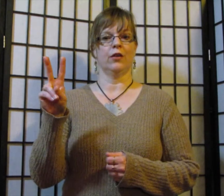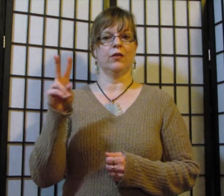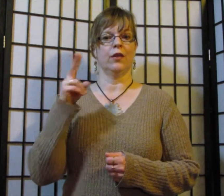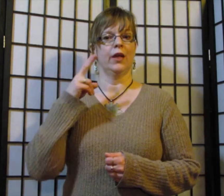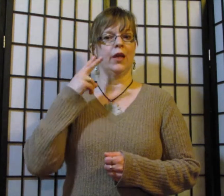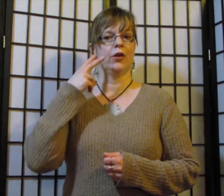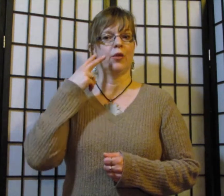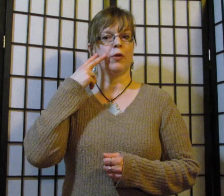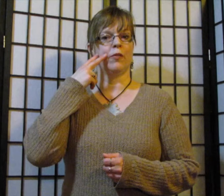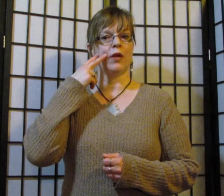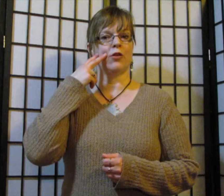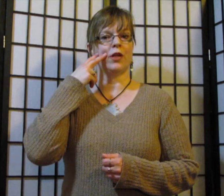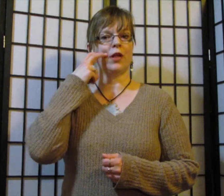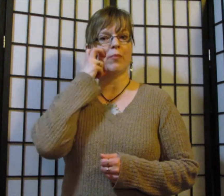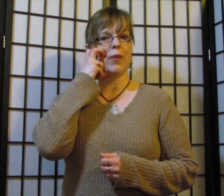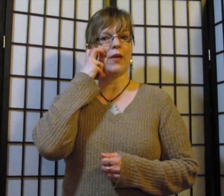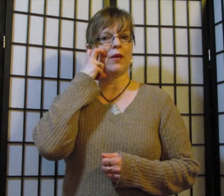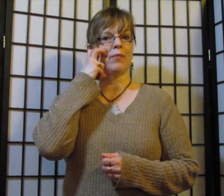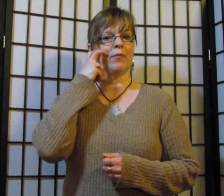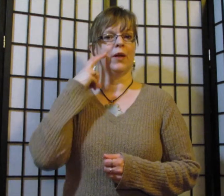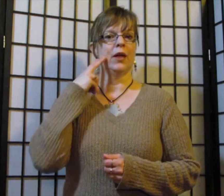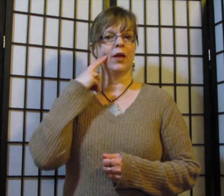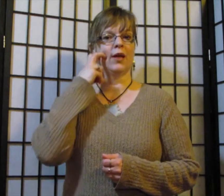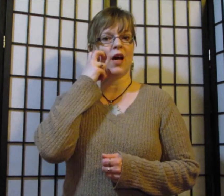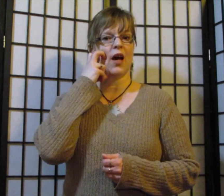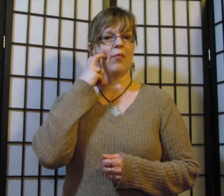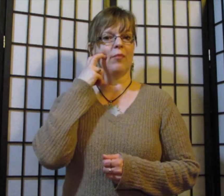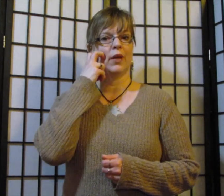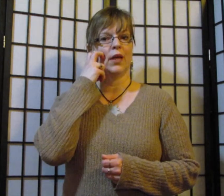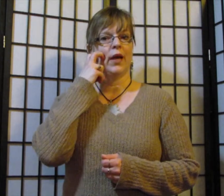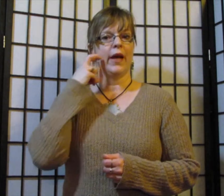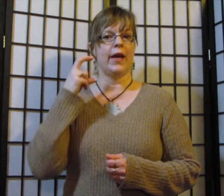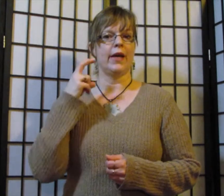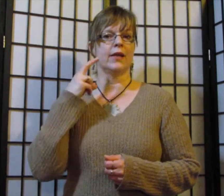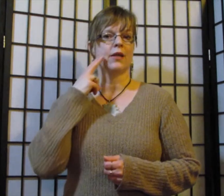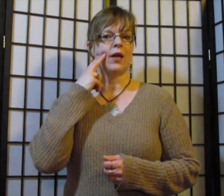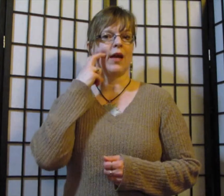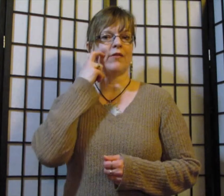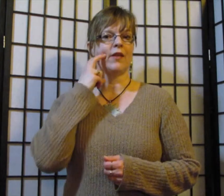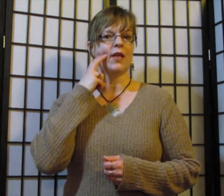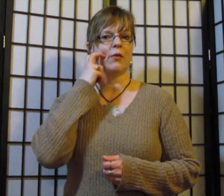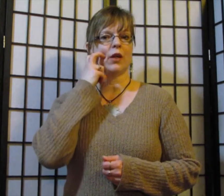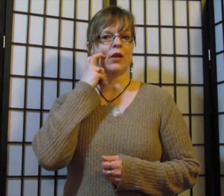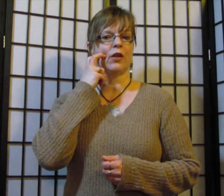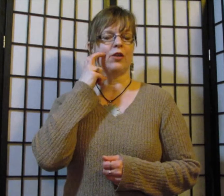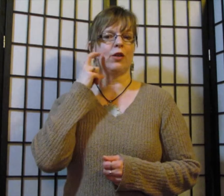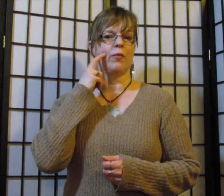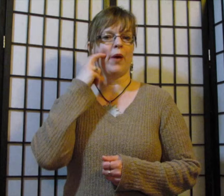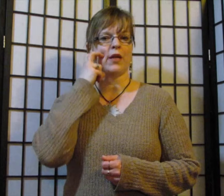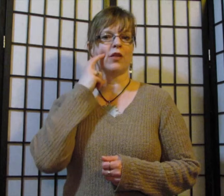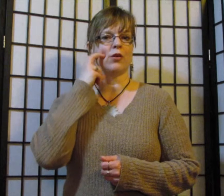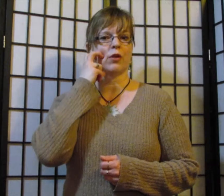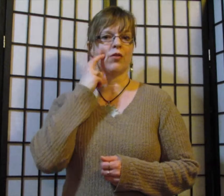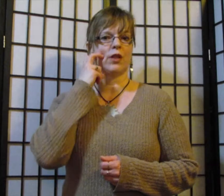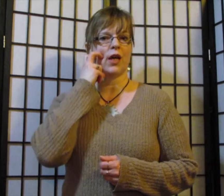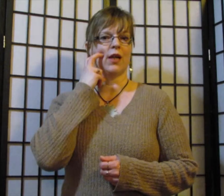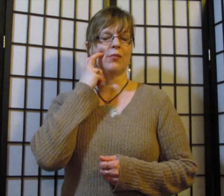fingers. You're going to put them on your cheek and bend them. Gum. And I've seen it where you can bend it 2 or 3